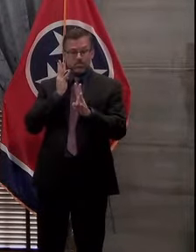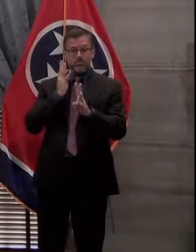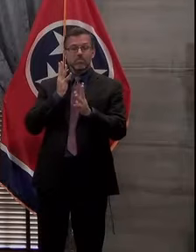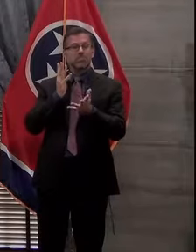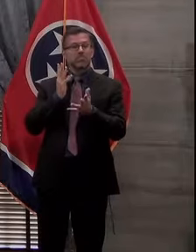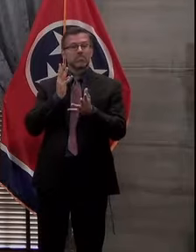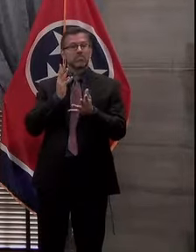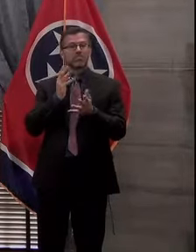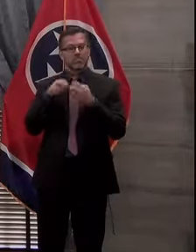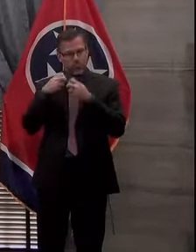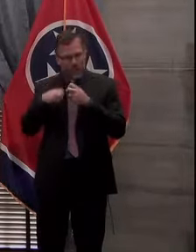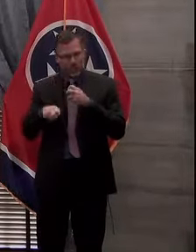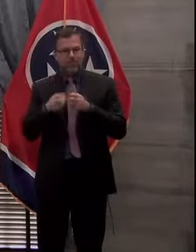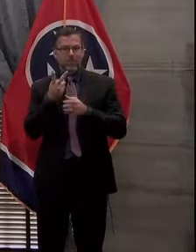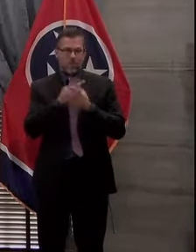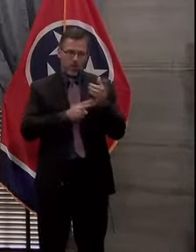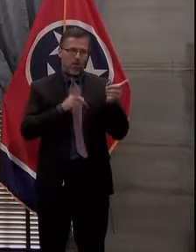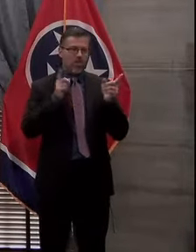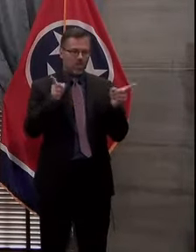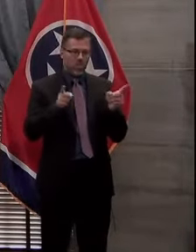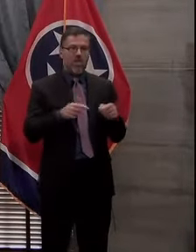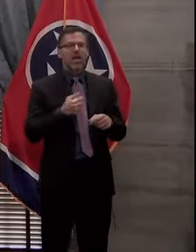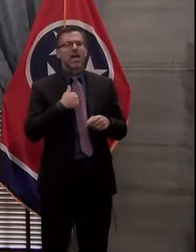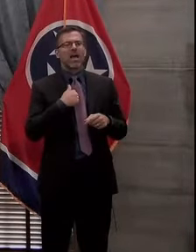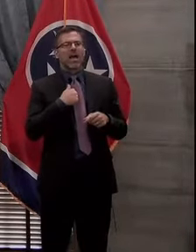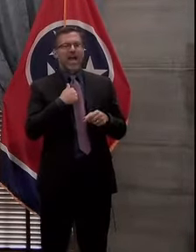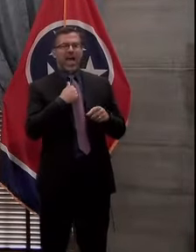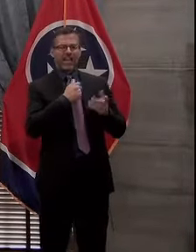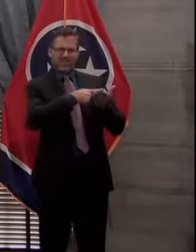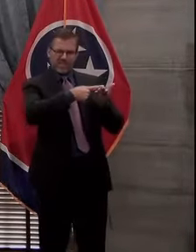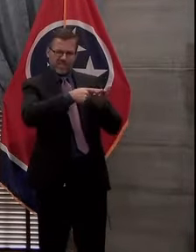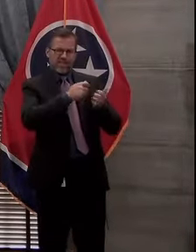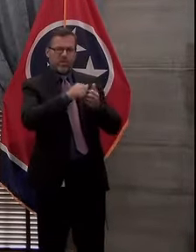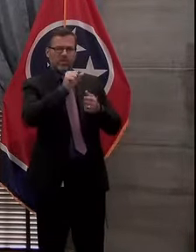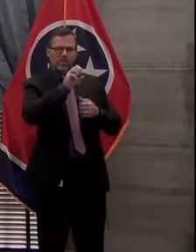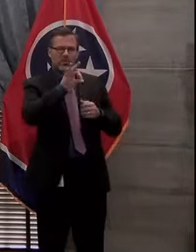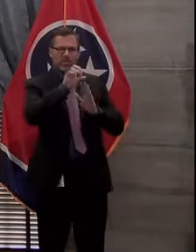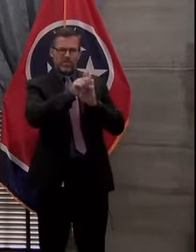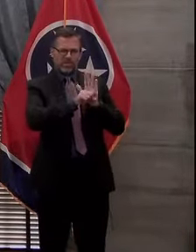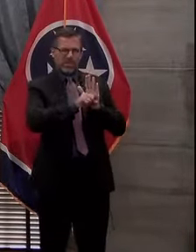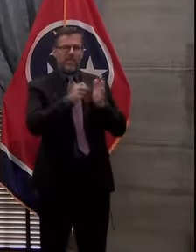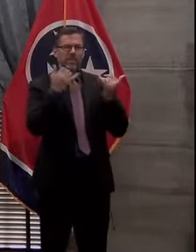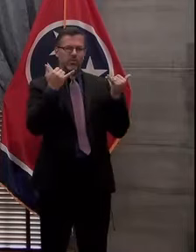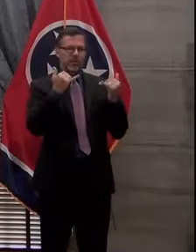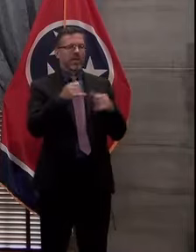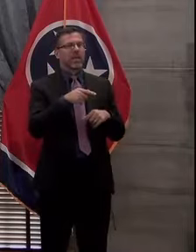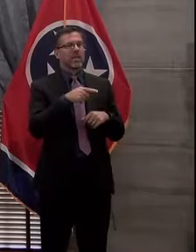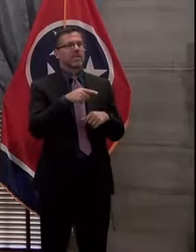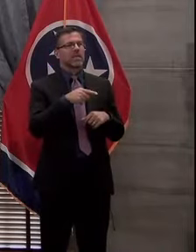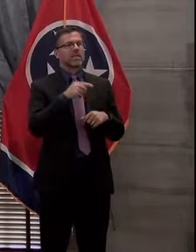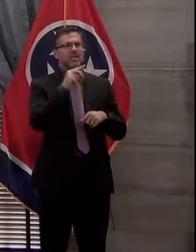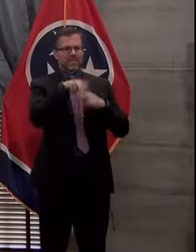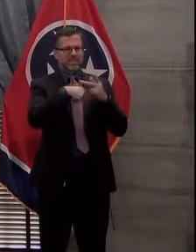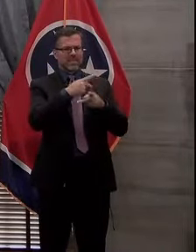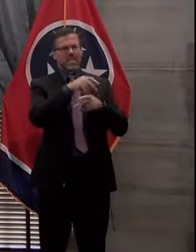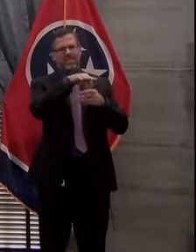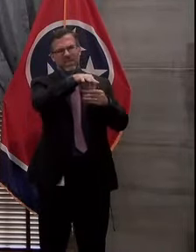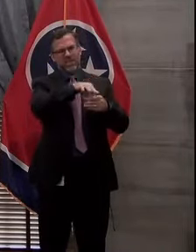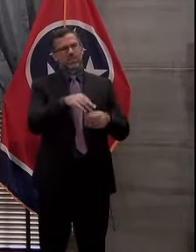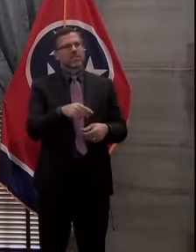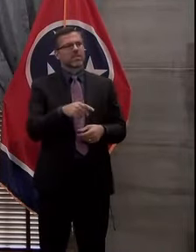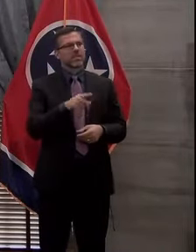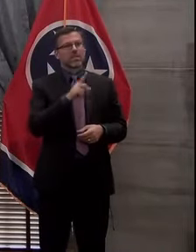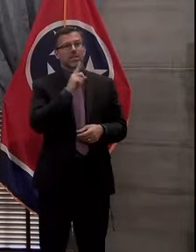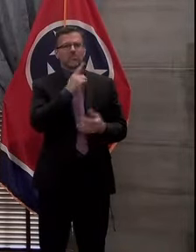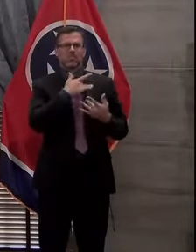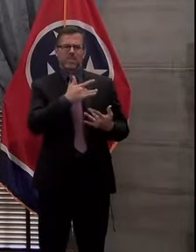long lines. I talked to him about the voter turnout today. Considering the type of election that it is, it's not